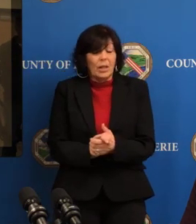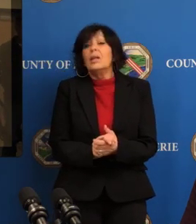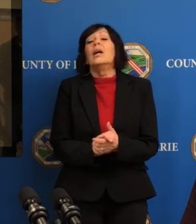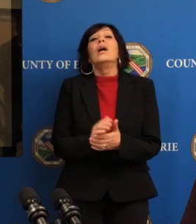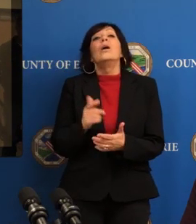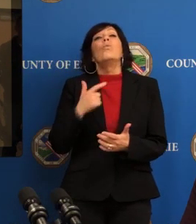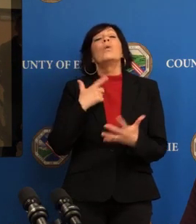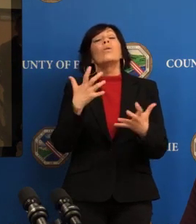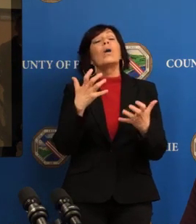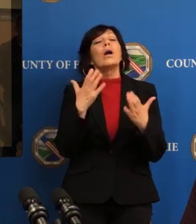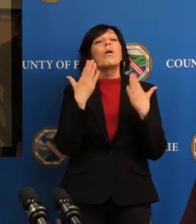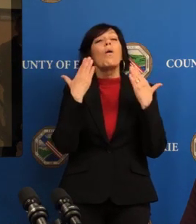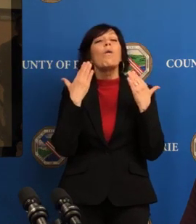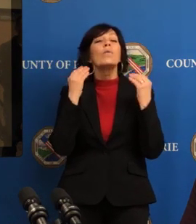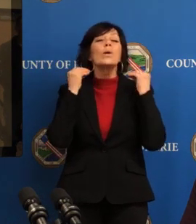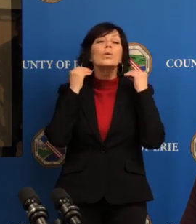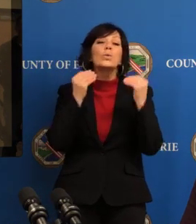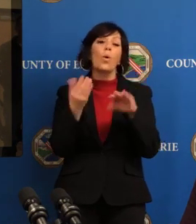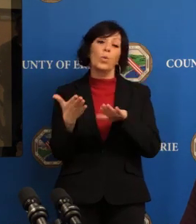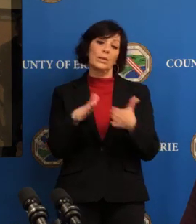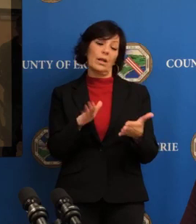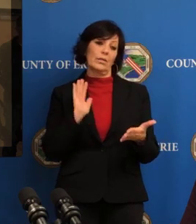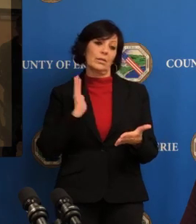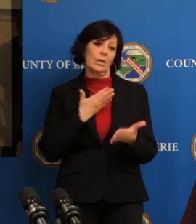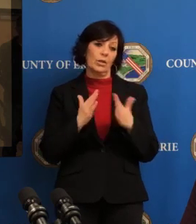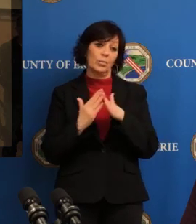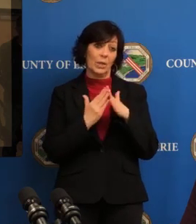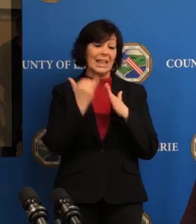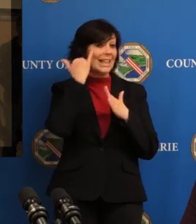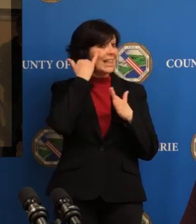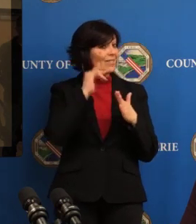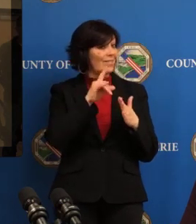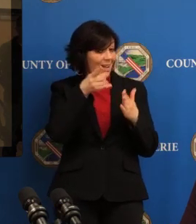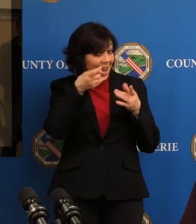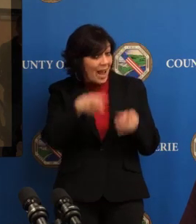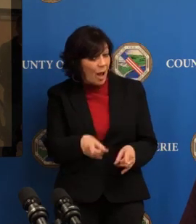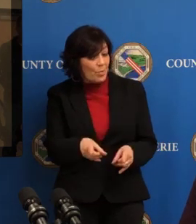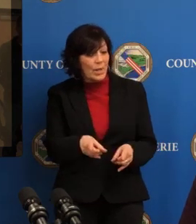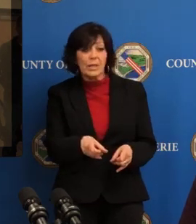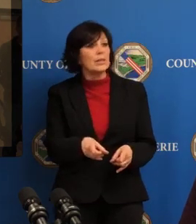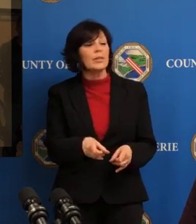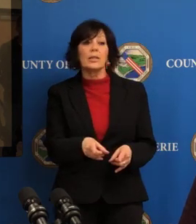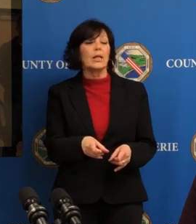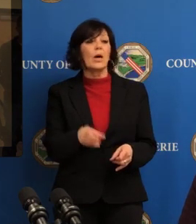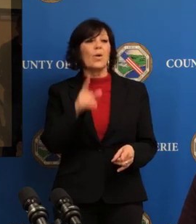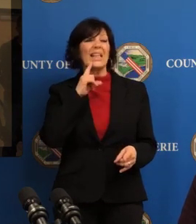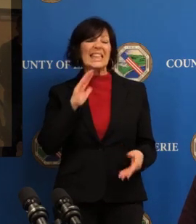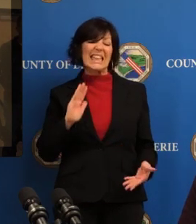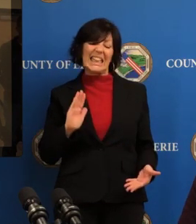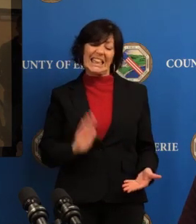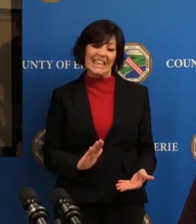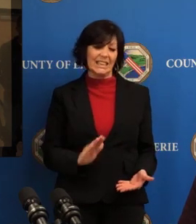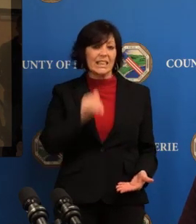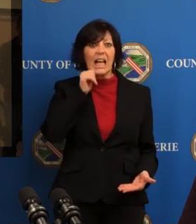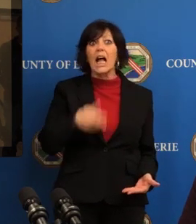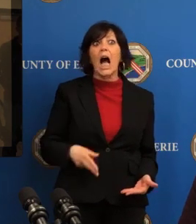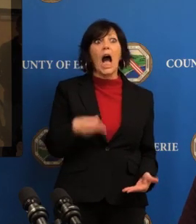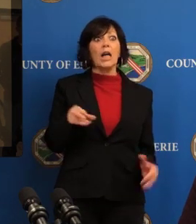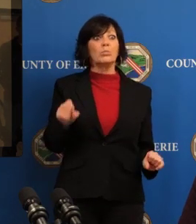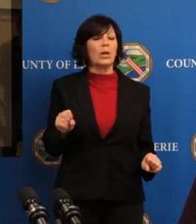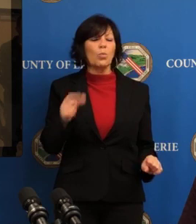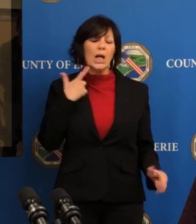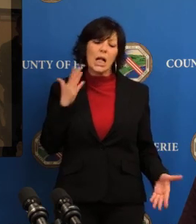will be hopefully no deaths in our community. And if there are deaths in Erie County, it will be the least amount possible, not the highest amount